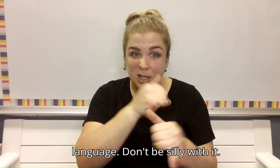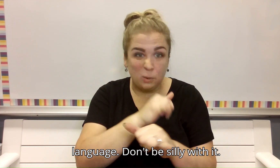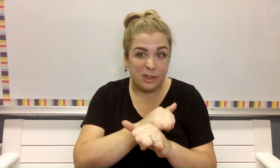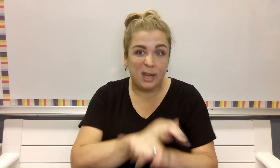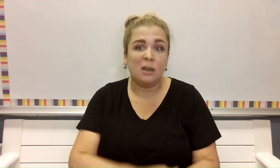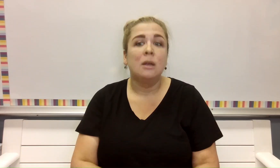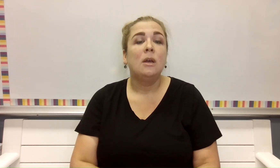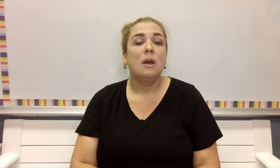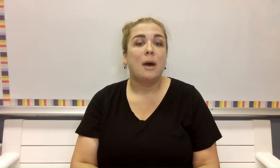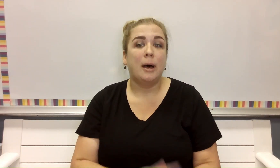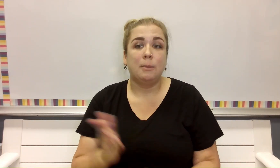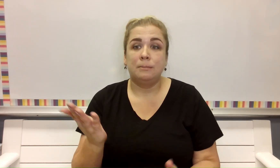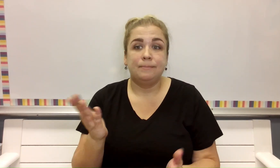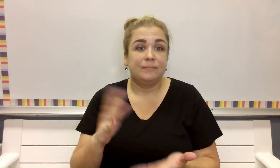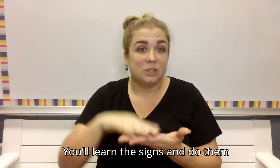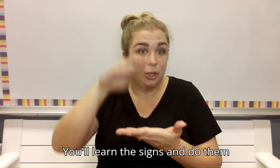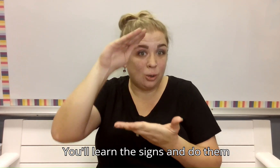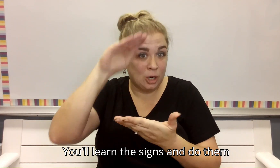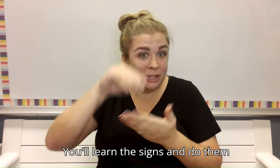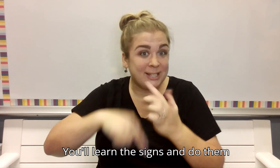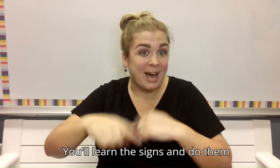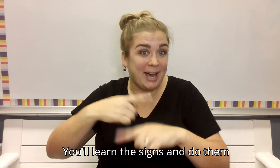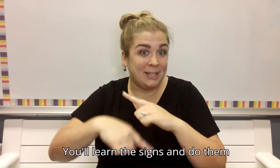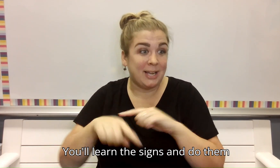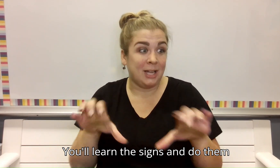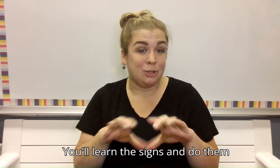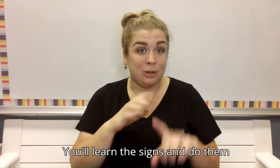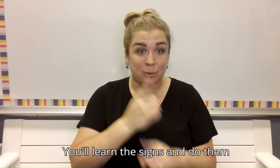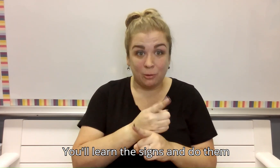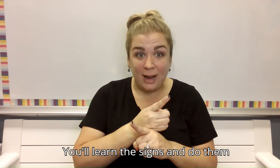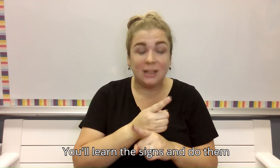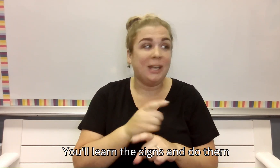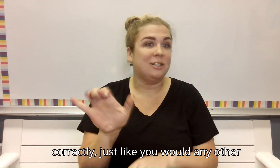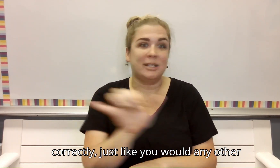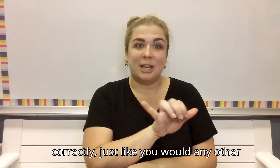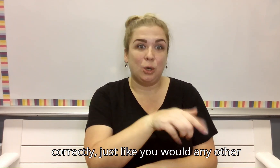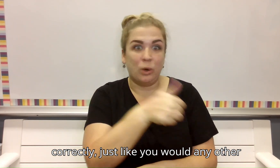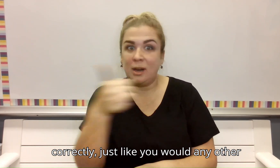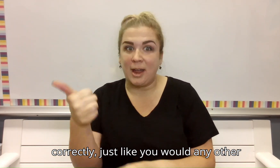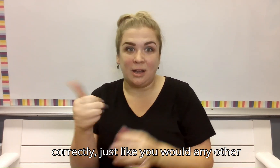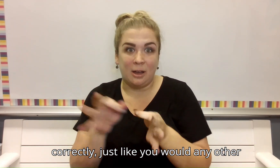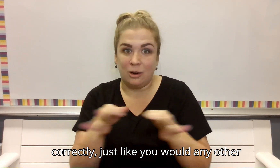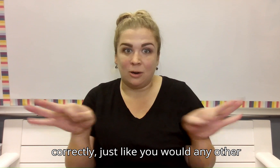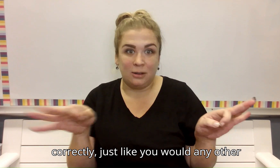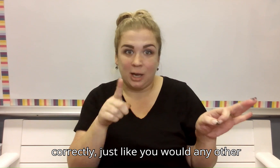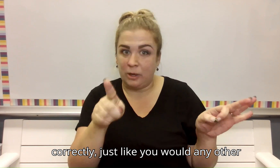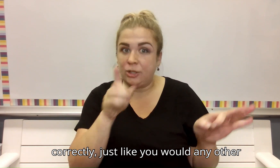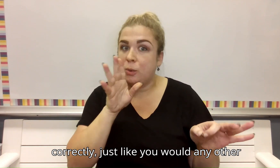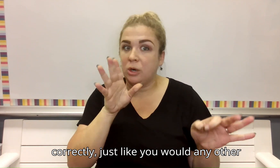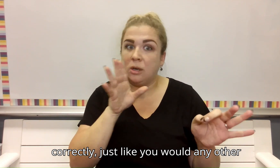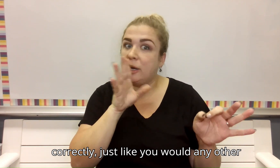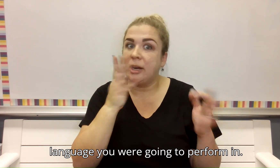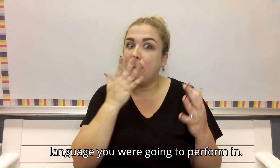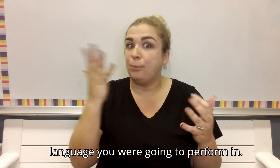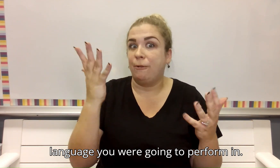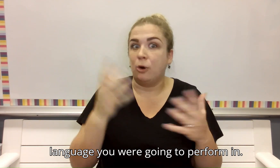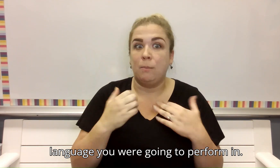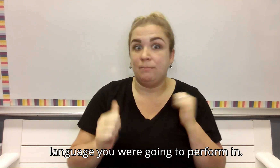with it. Um, learn the signs and do them correctly, just like you would any other language you were gonna perform